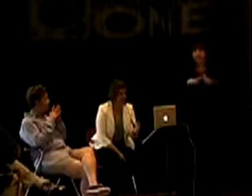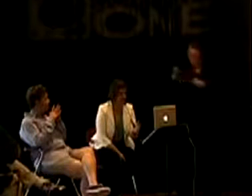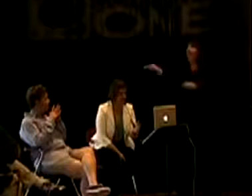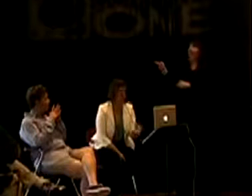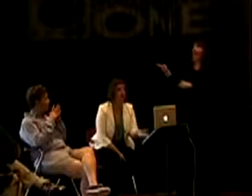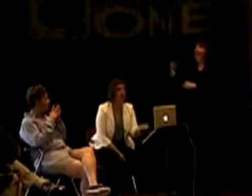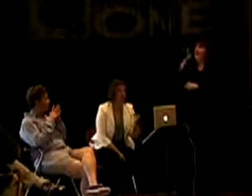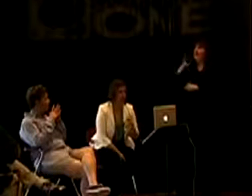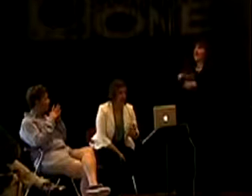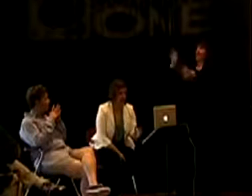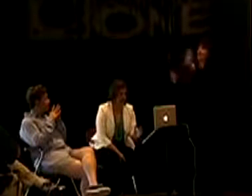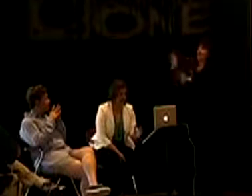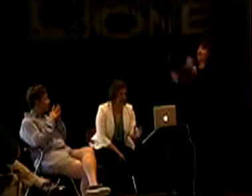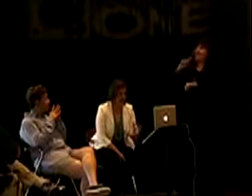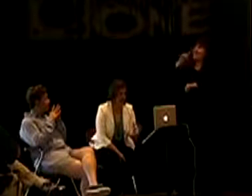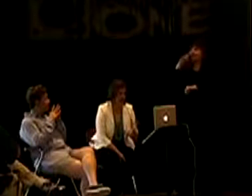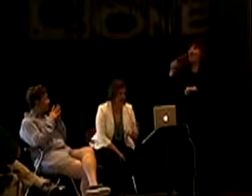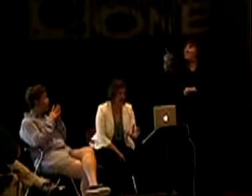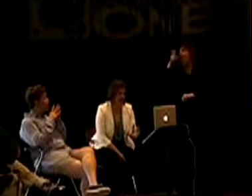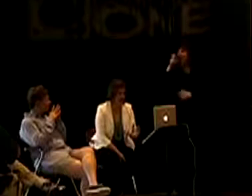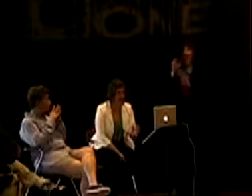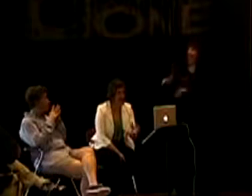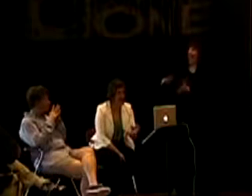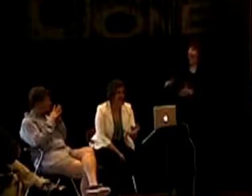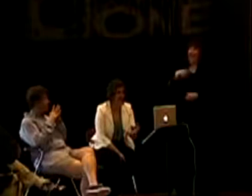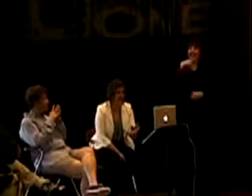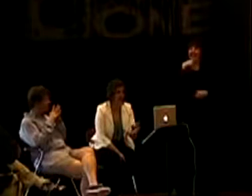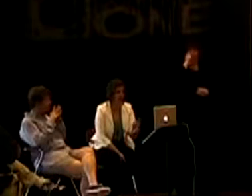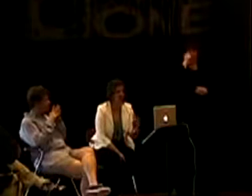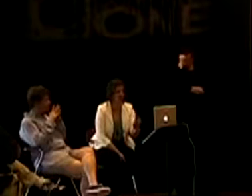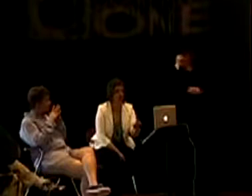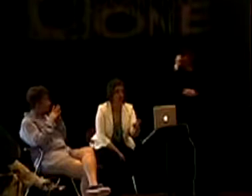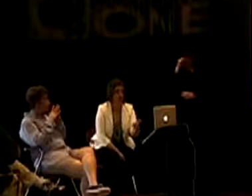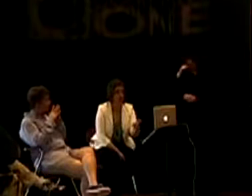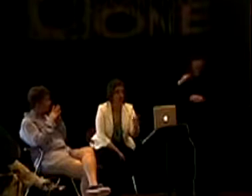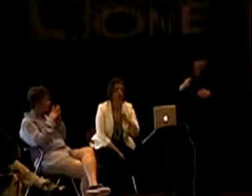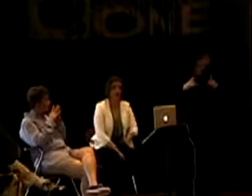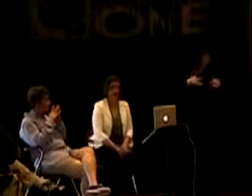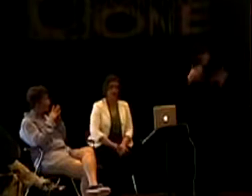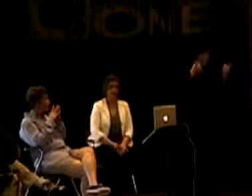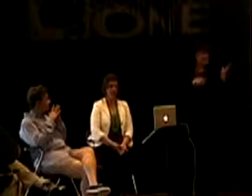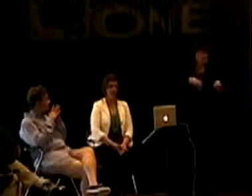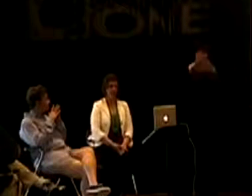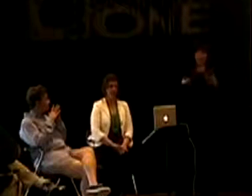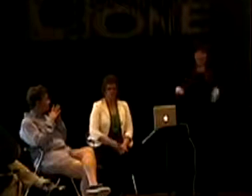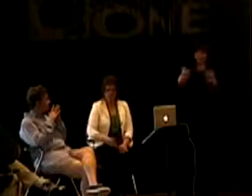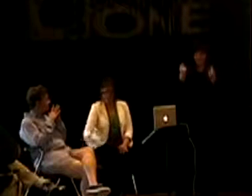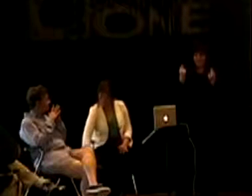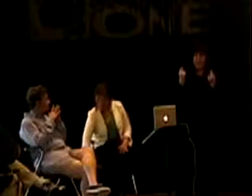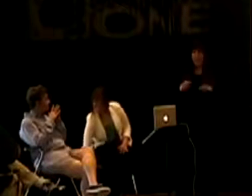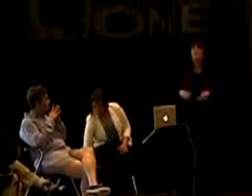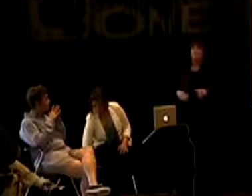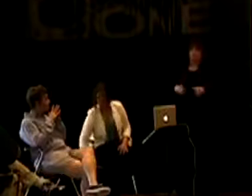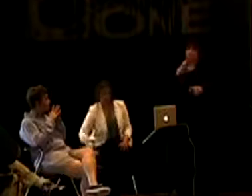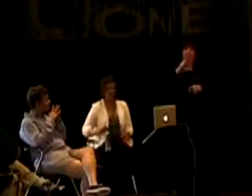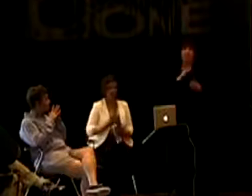that moment, but the hearing audience has a different experience of the silent scene. So if you can just pick up what you were saying there. So the